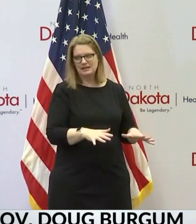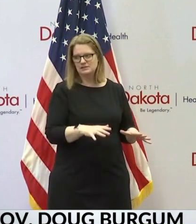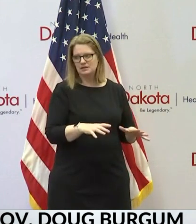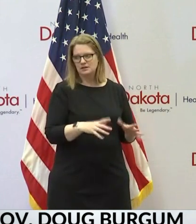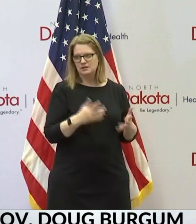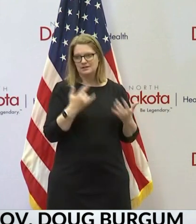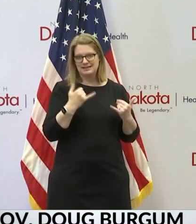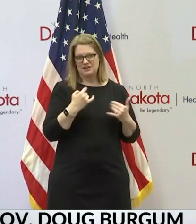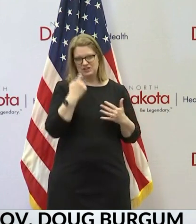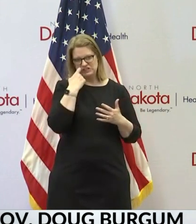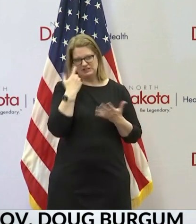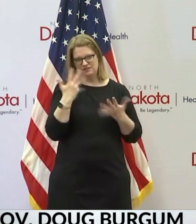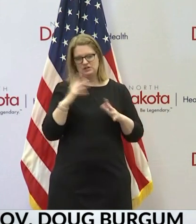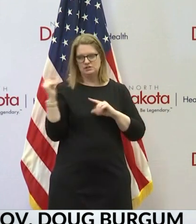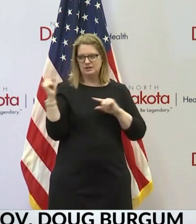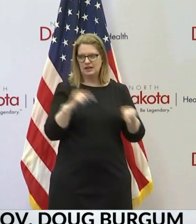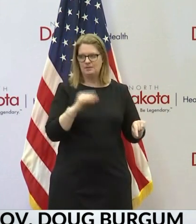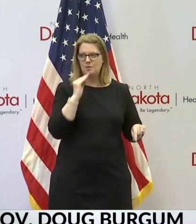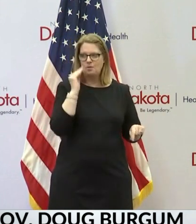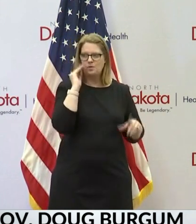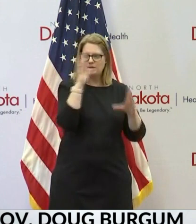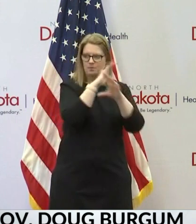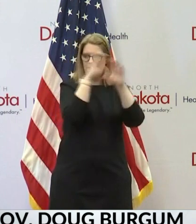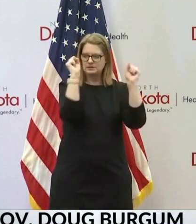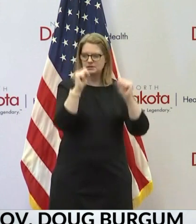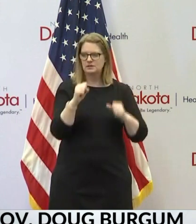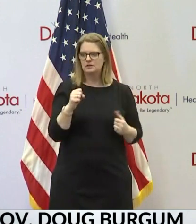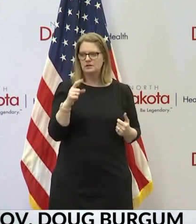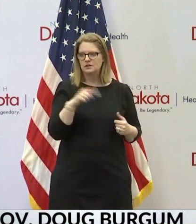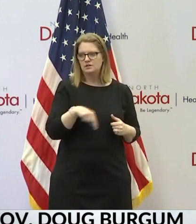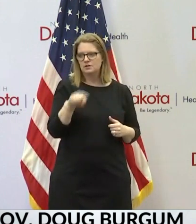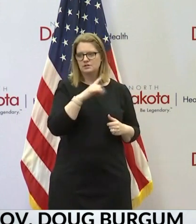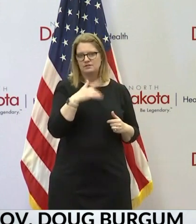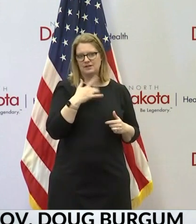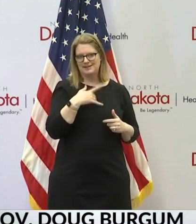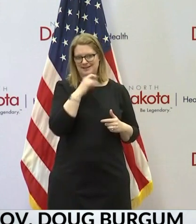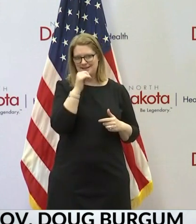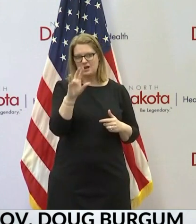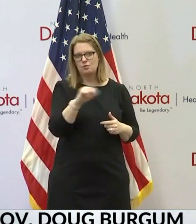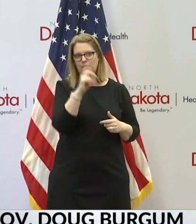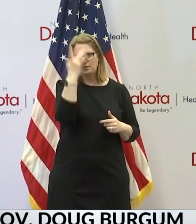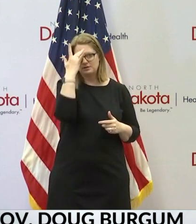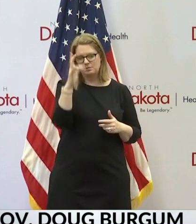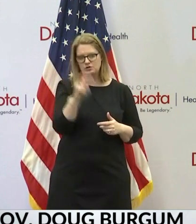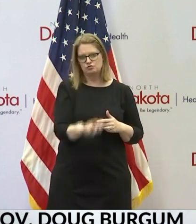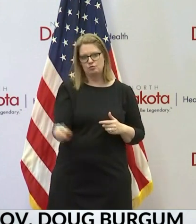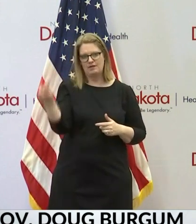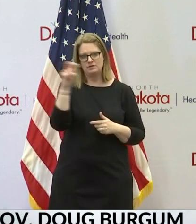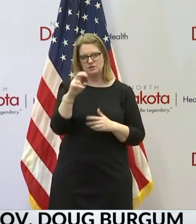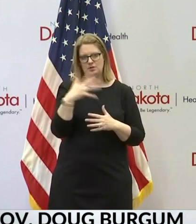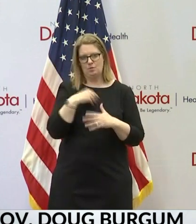your visit with the president? And what would you say to those who feel it was not North Dakota smart to travel to the White House?